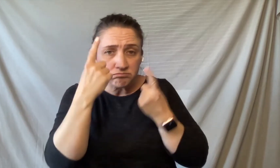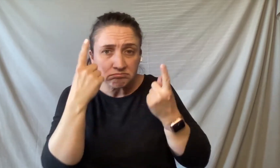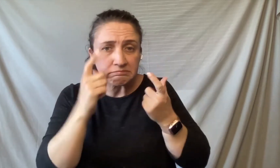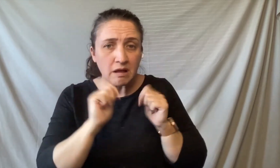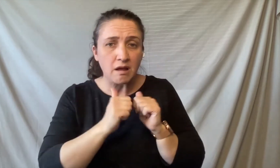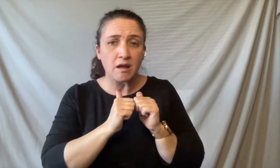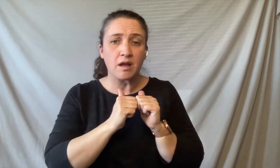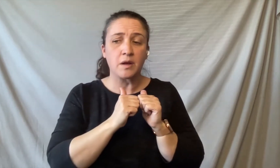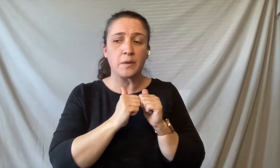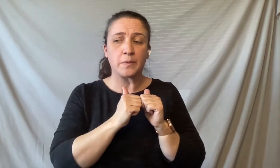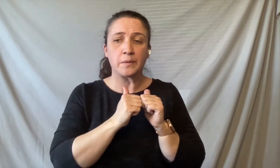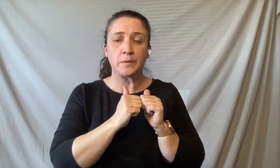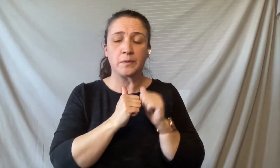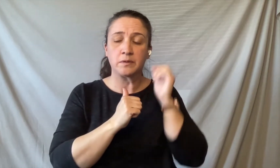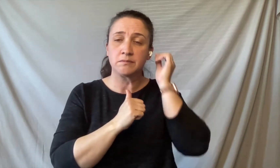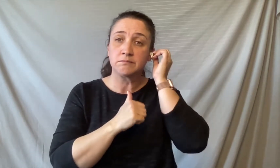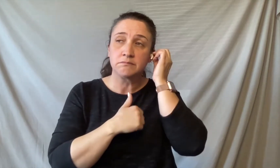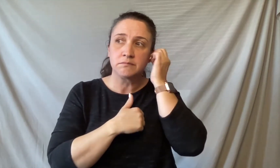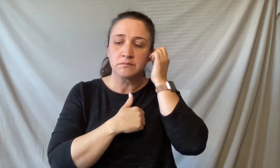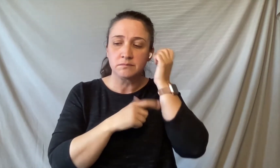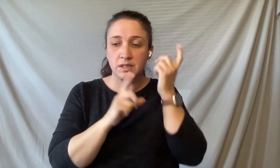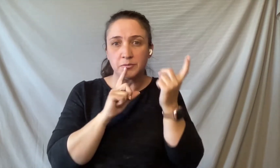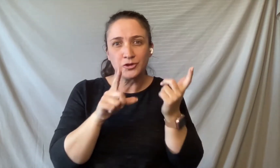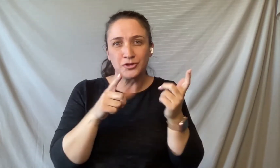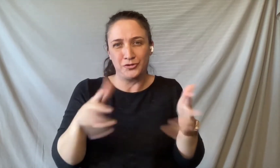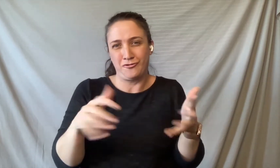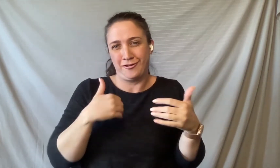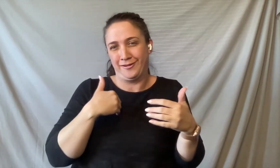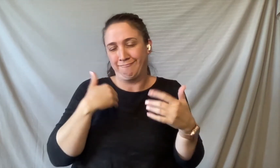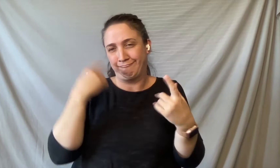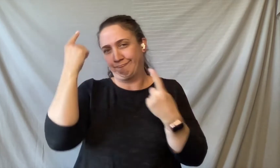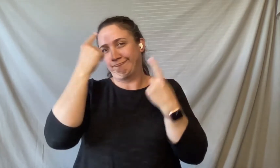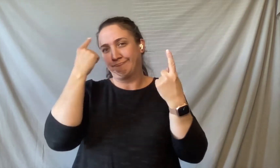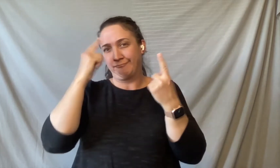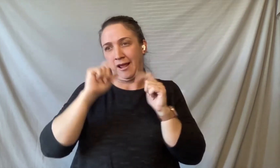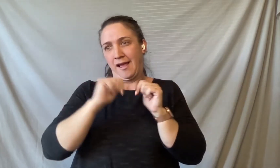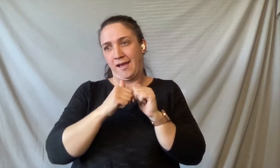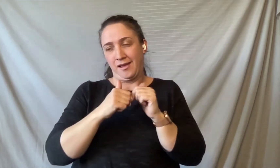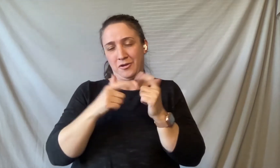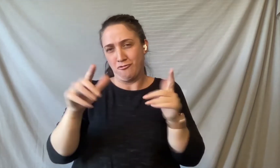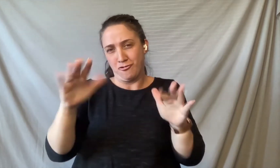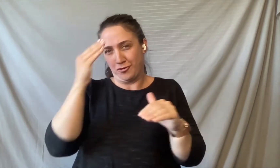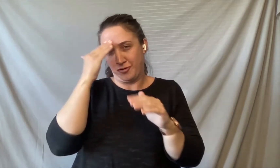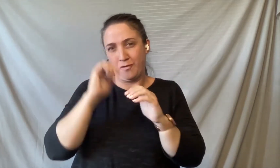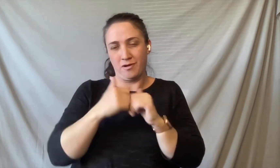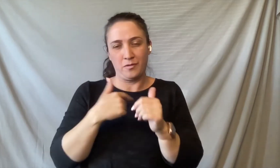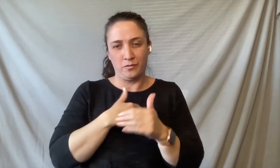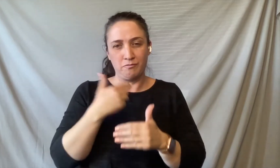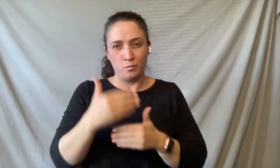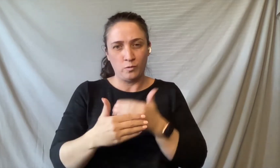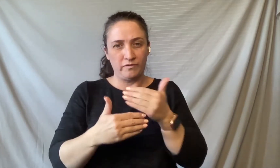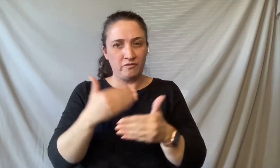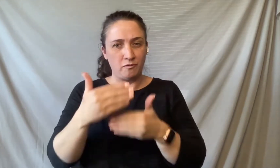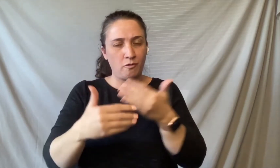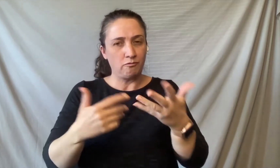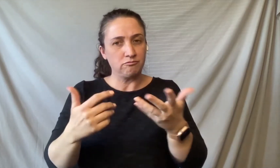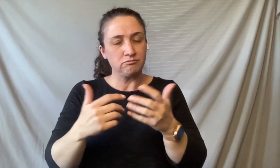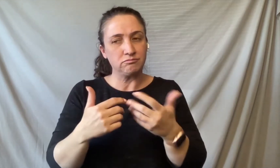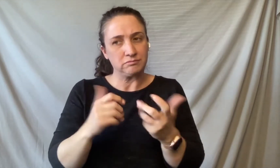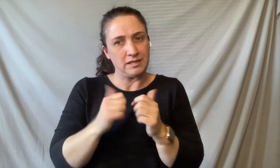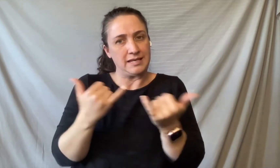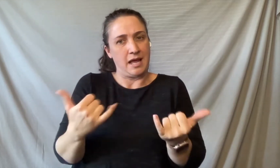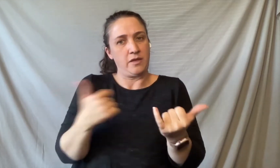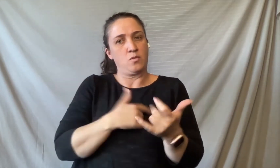how, I'm sure you do, how we're moving forward now that we have these